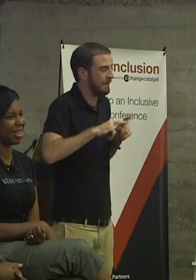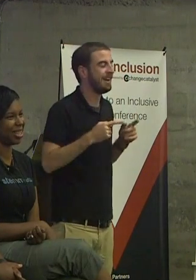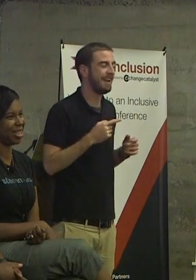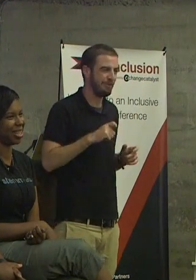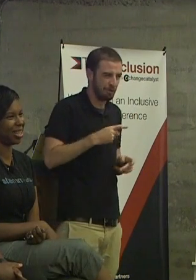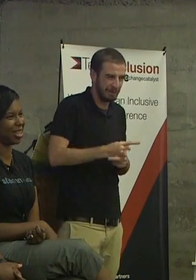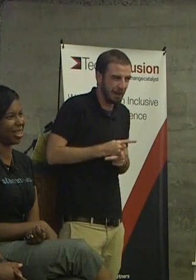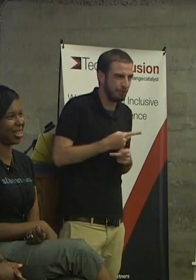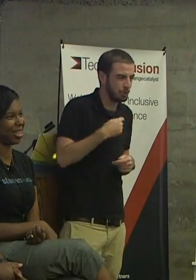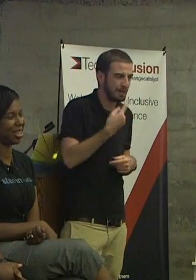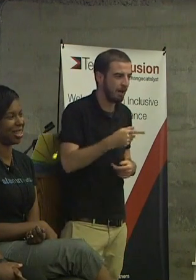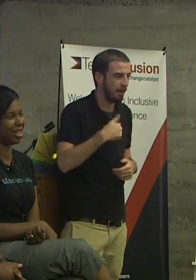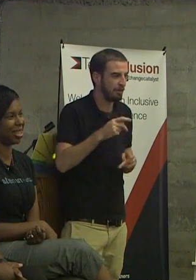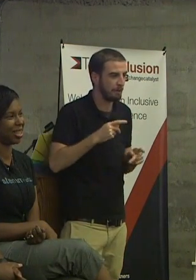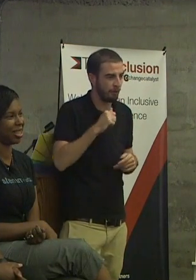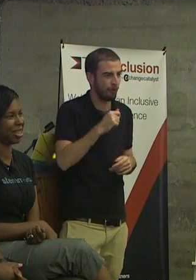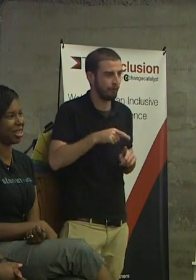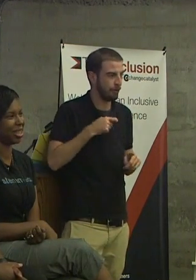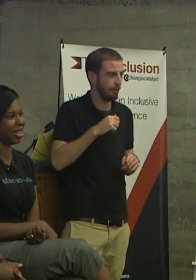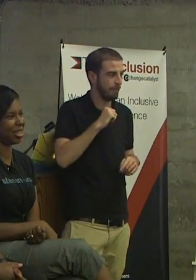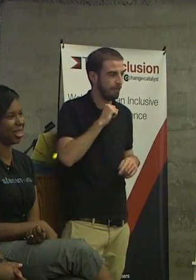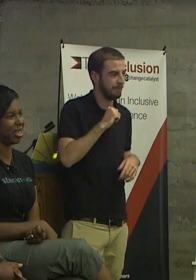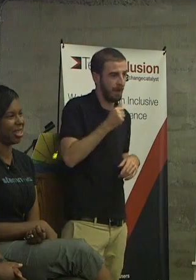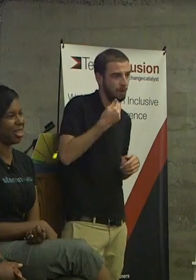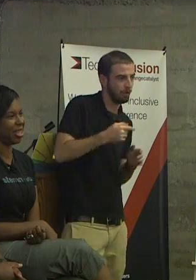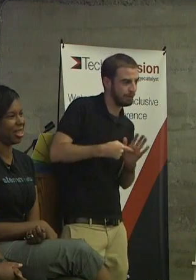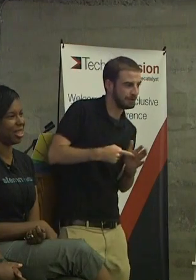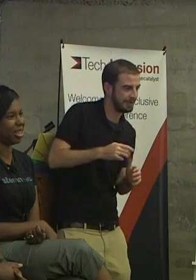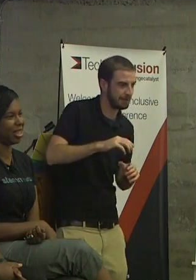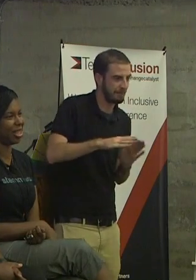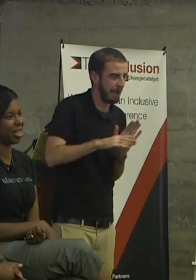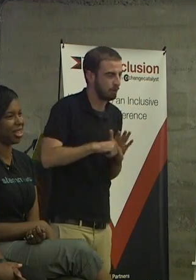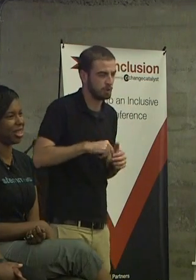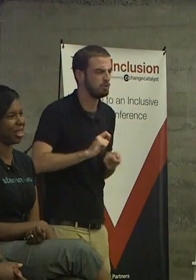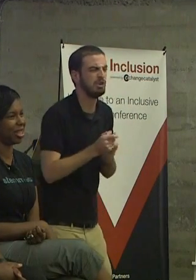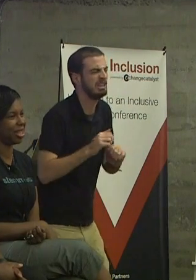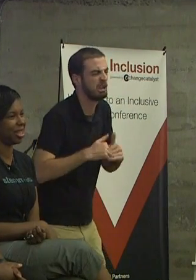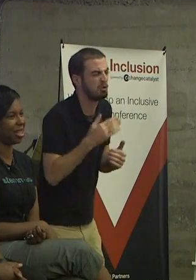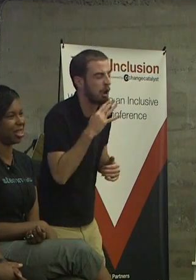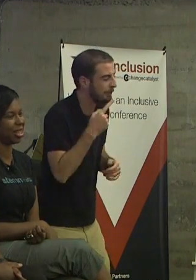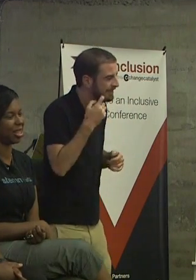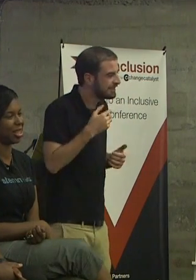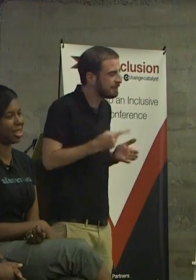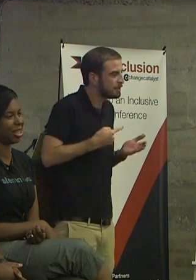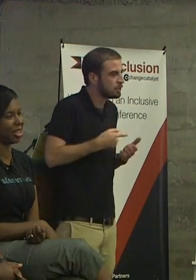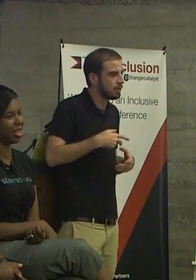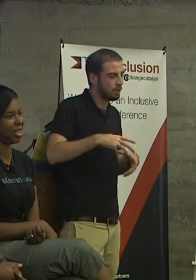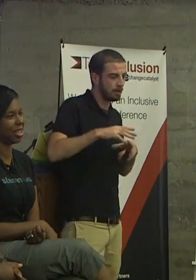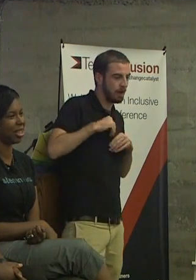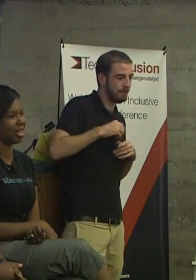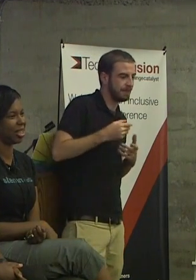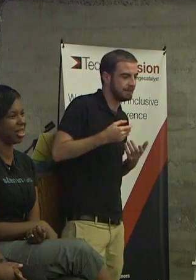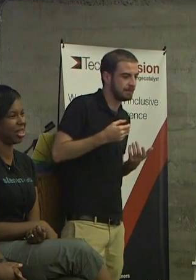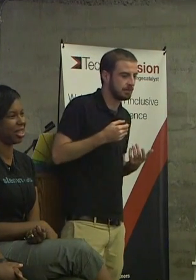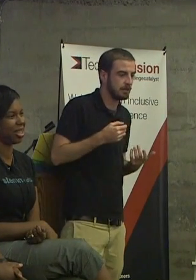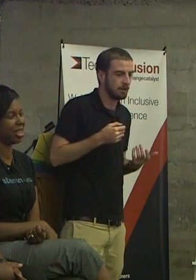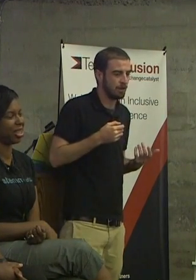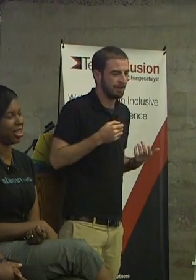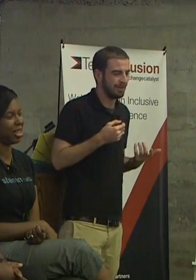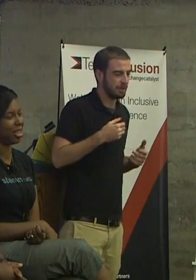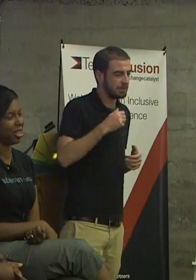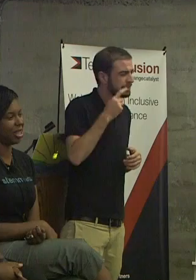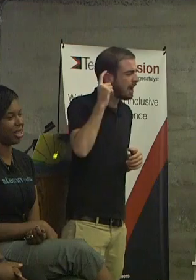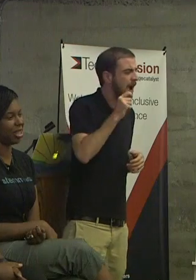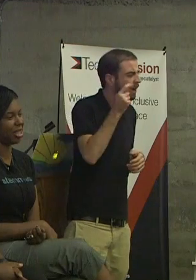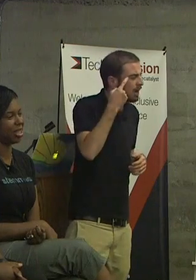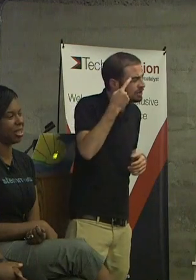careful to tell people from underrepresented backgrounds, change the way you talk, because sometimes we adopt these for subconscious but actually pretty savvy reasons because they've